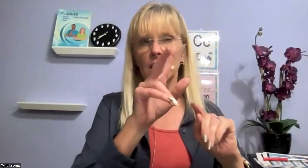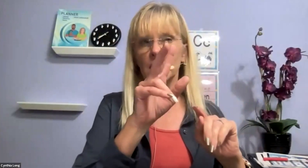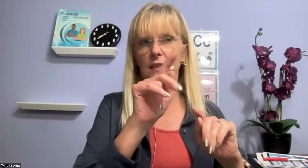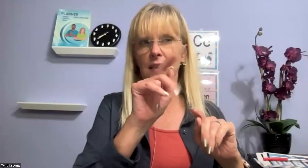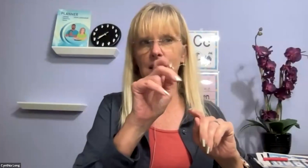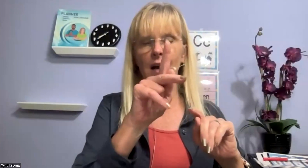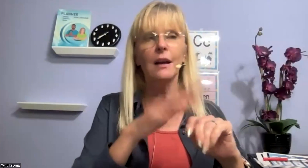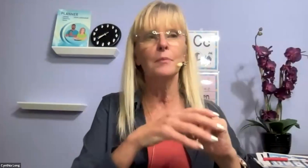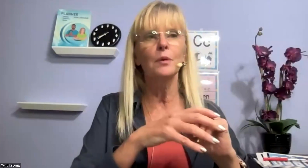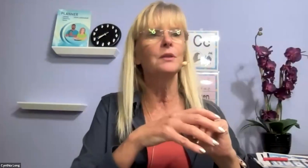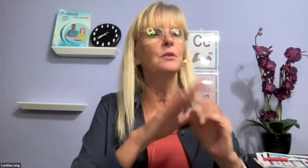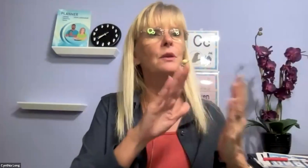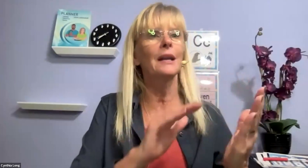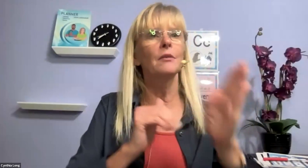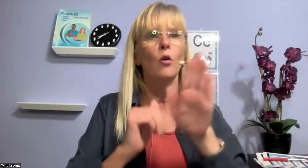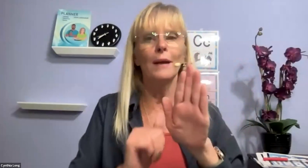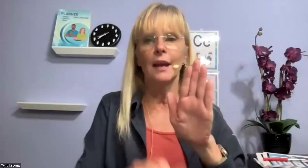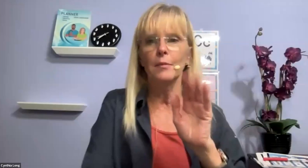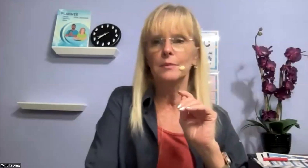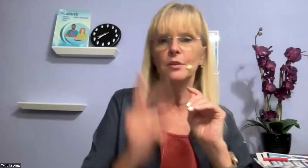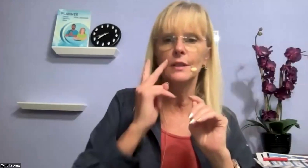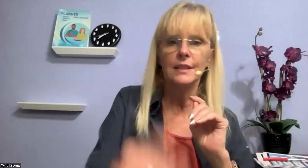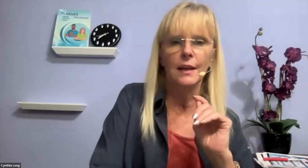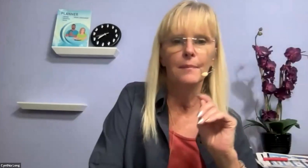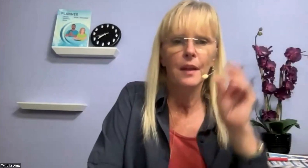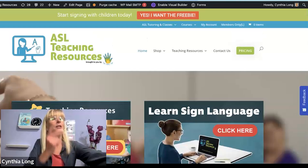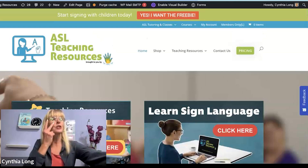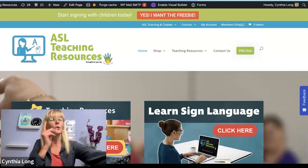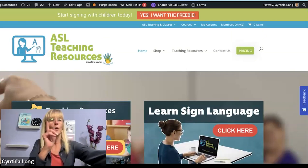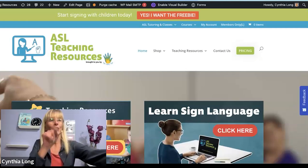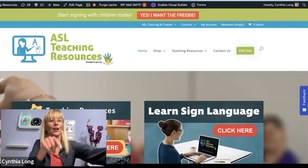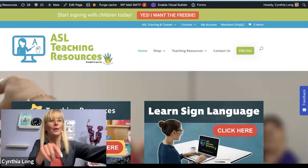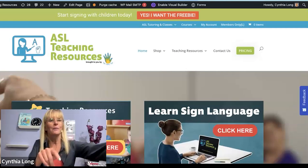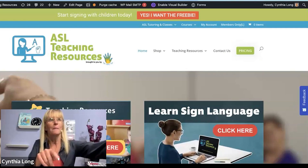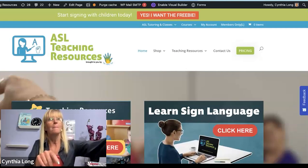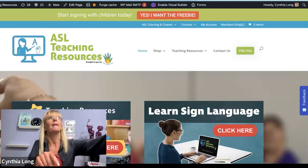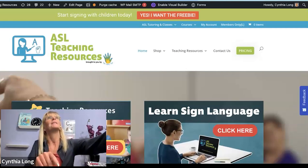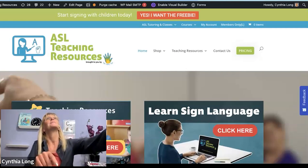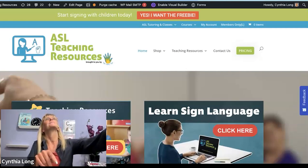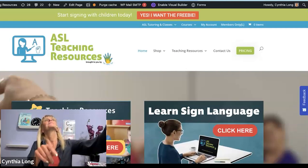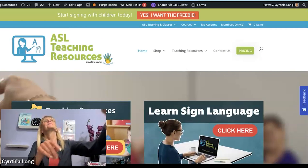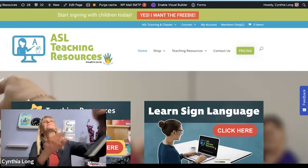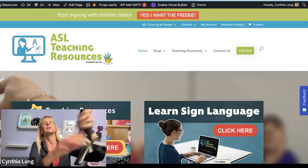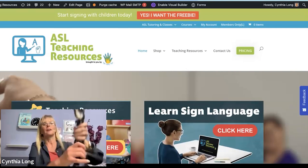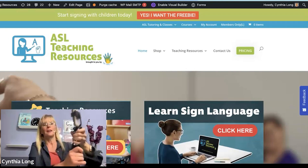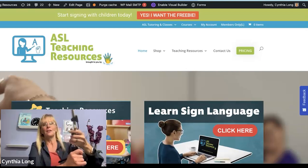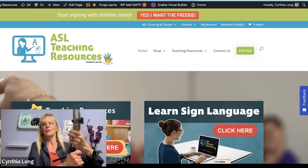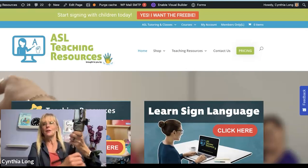on TikTok, I'm going to kind of hold my camera up so you can see. I'm going to show you where to go. All right, you're